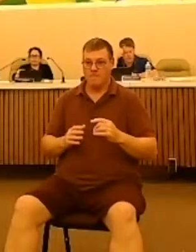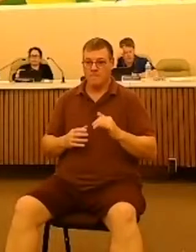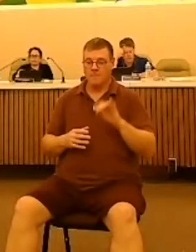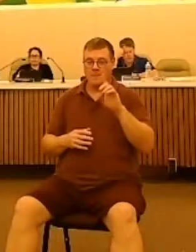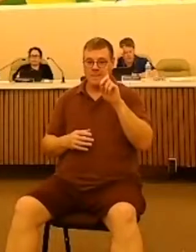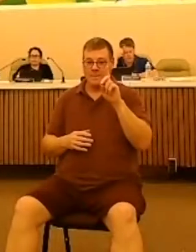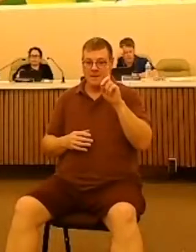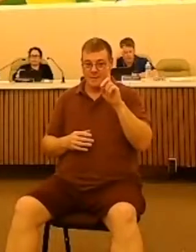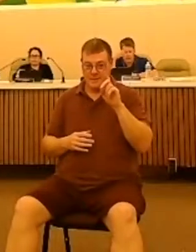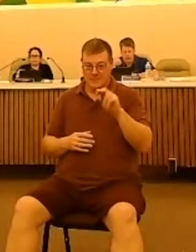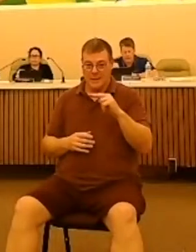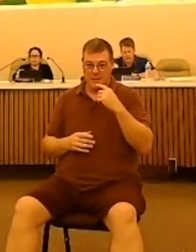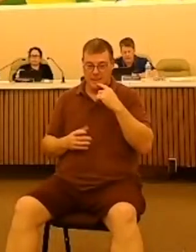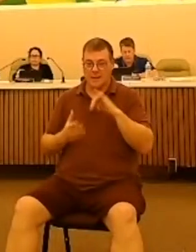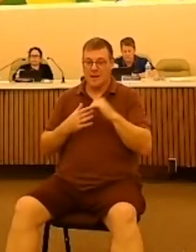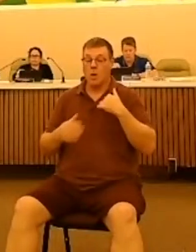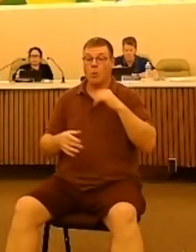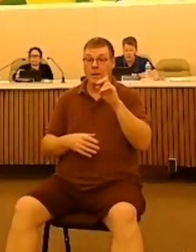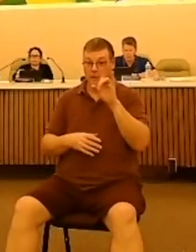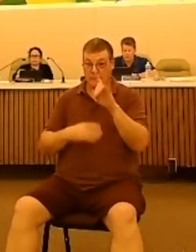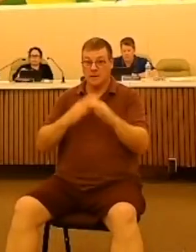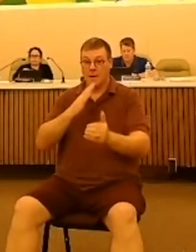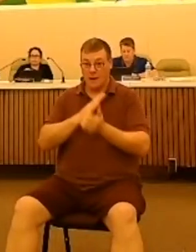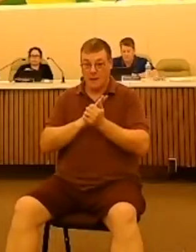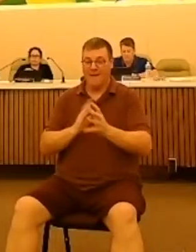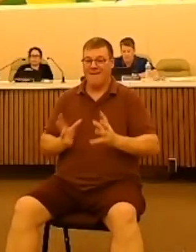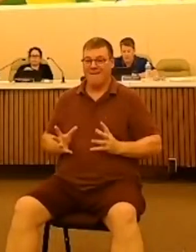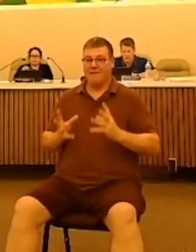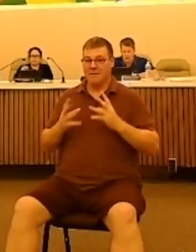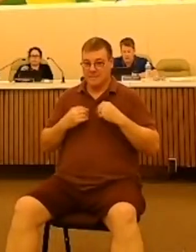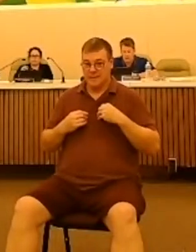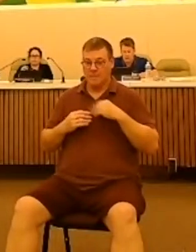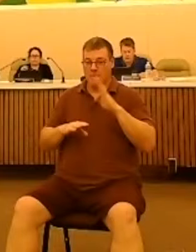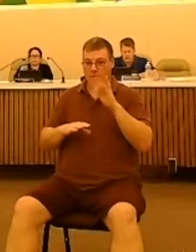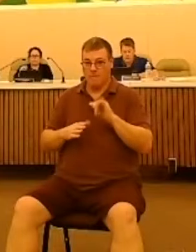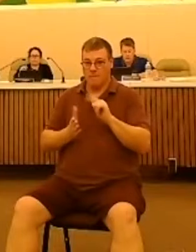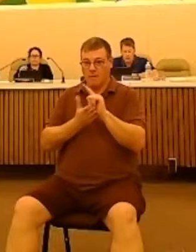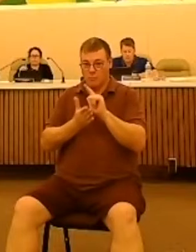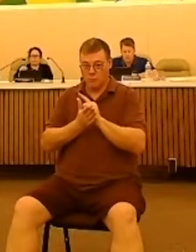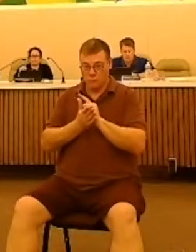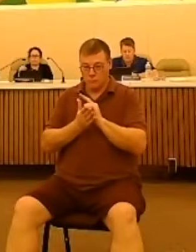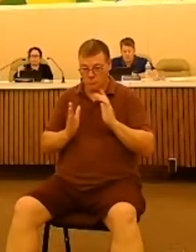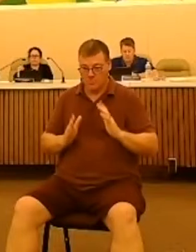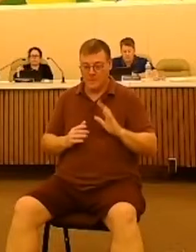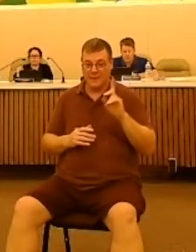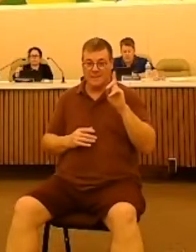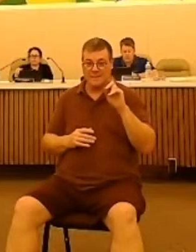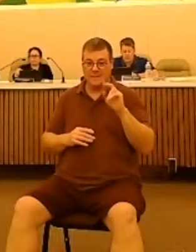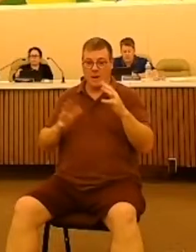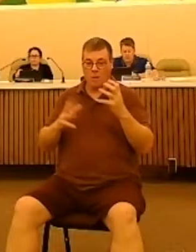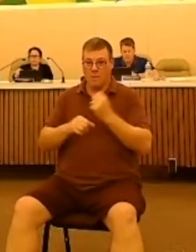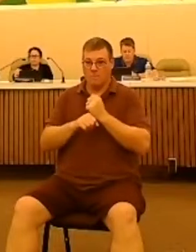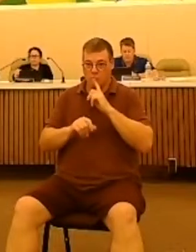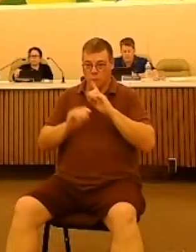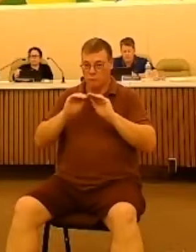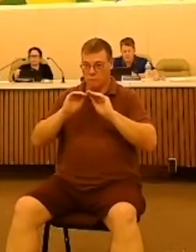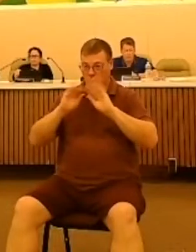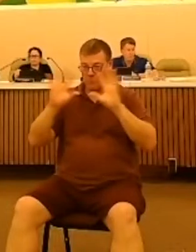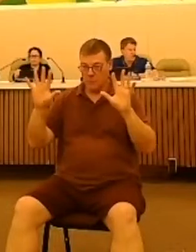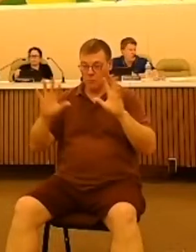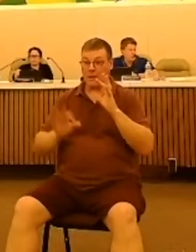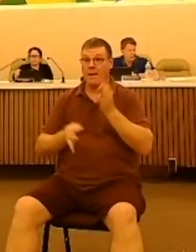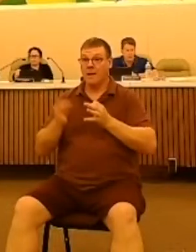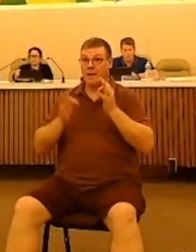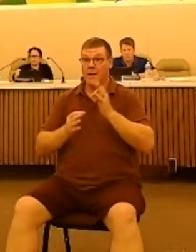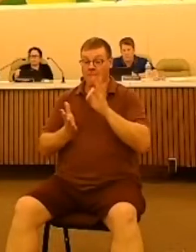Don said, so we did add that this is upon acceptance by the town attorney. Don just wants to make clear, if they do